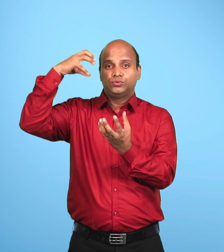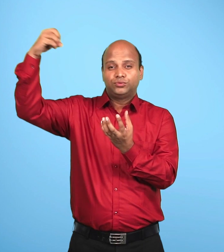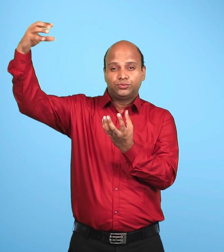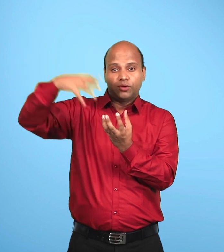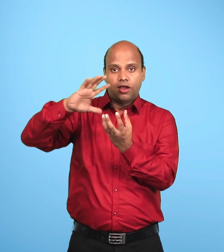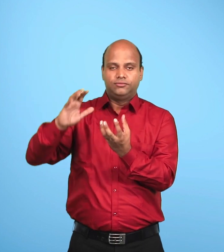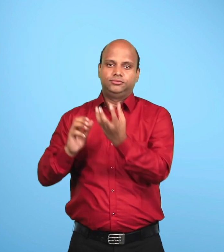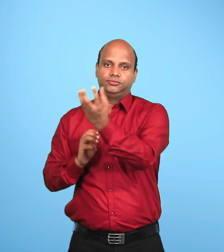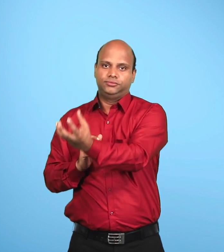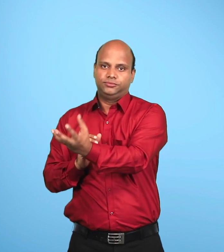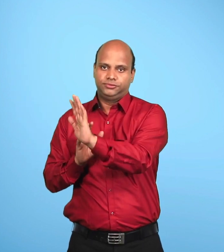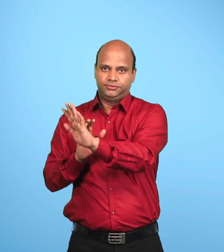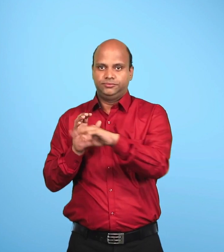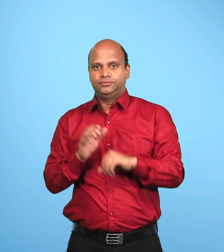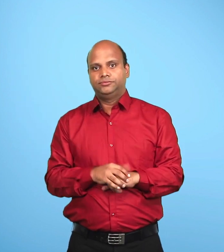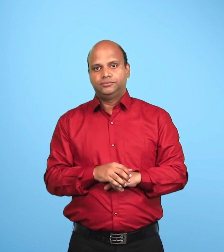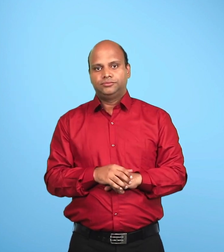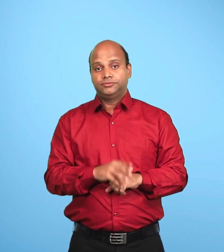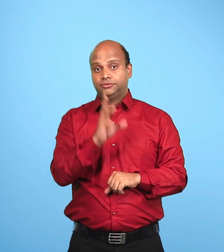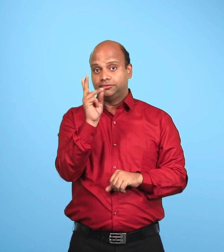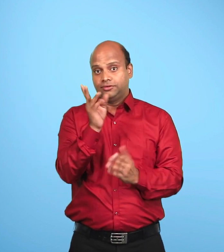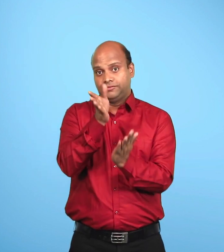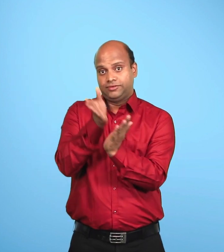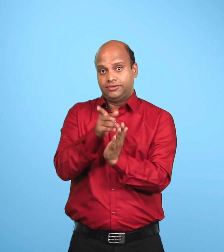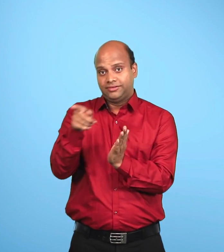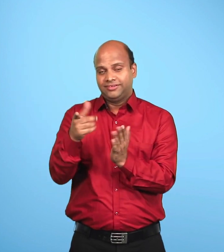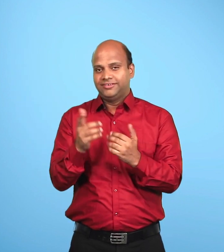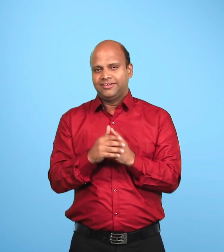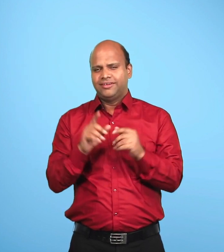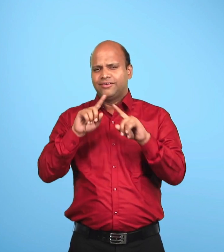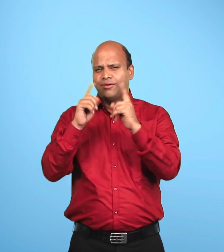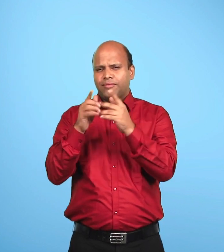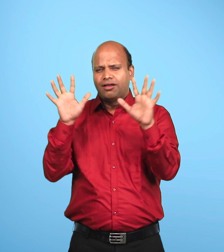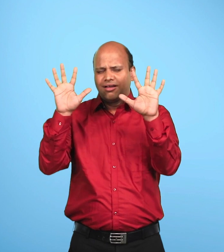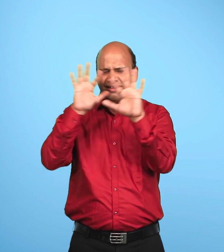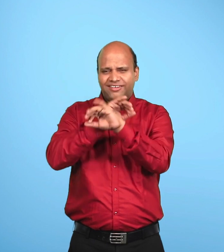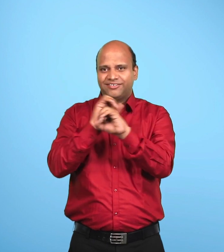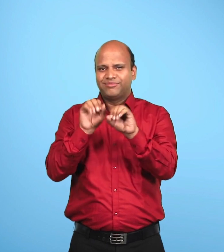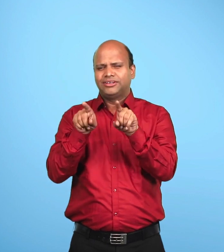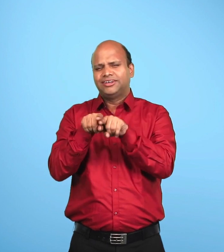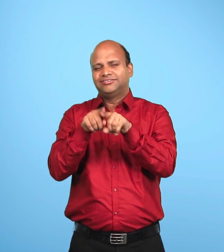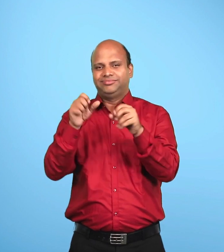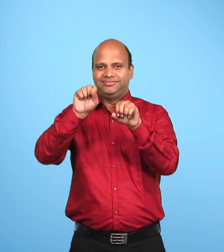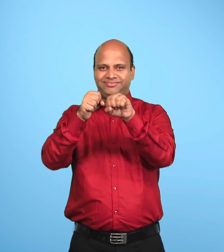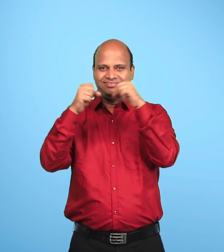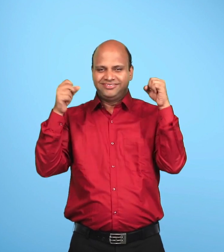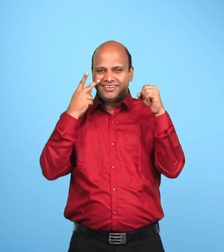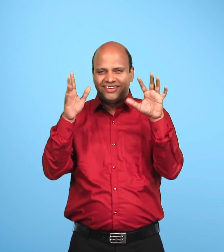those submerged in water. Keep one part of soaked seeds in a sunny room and another in a